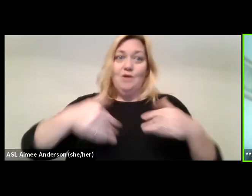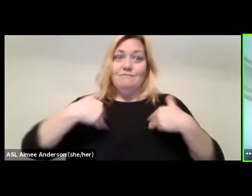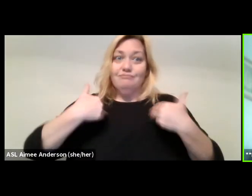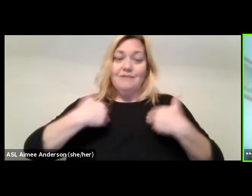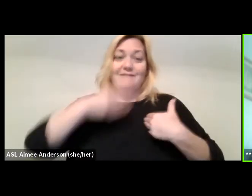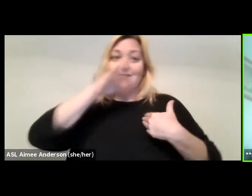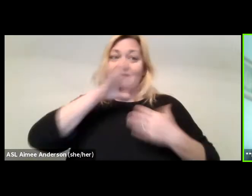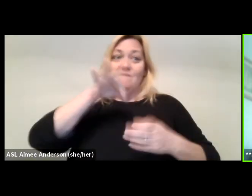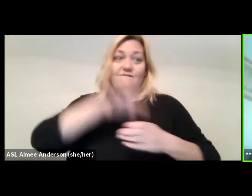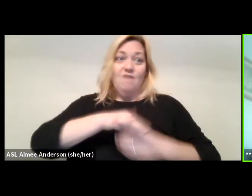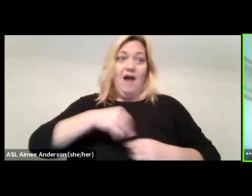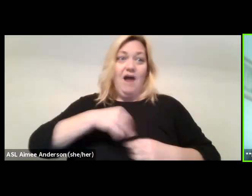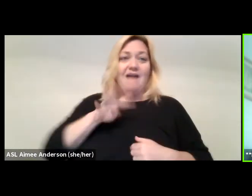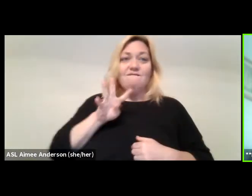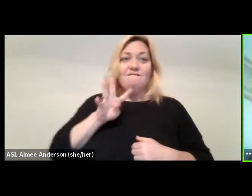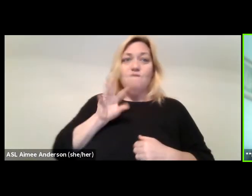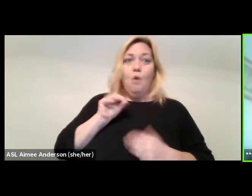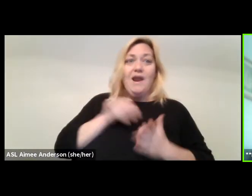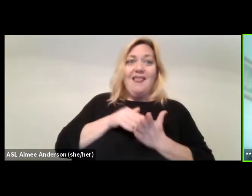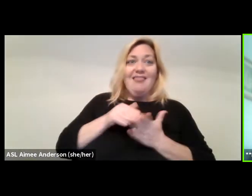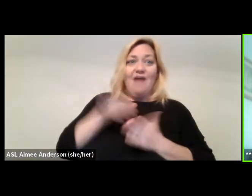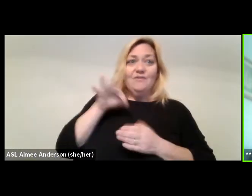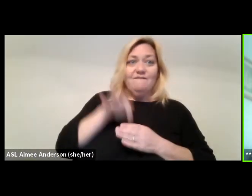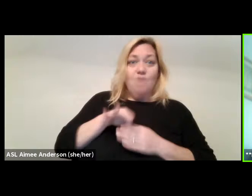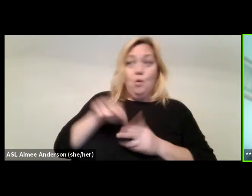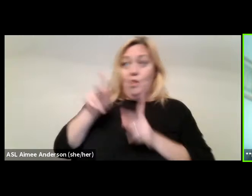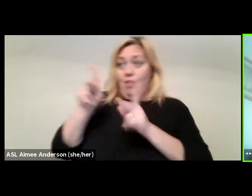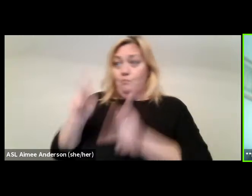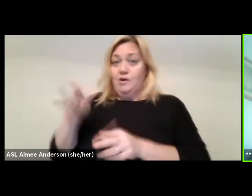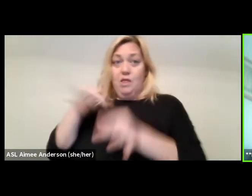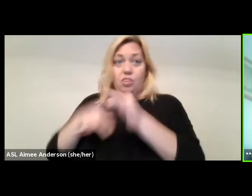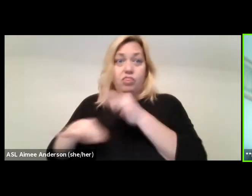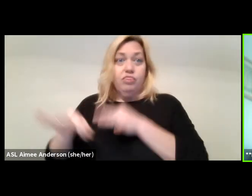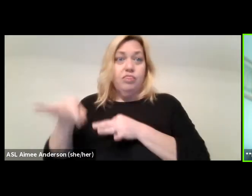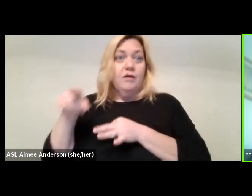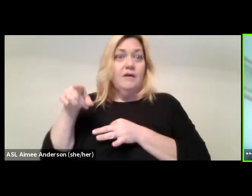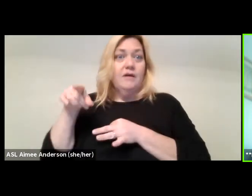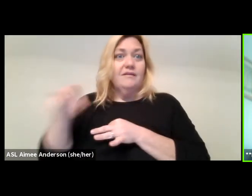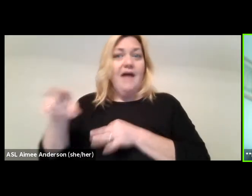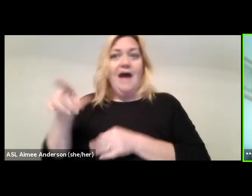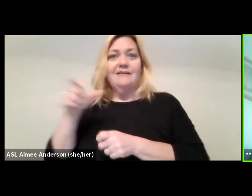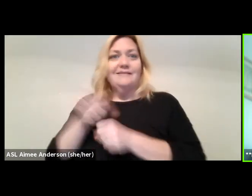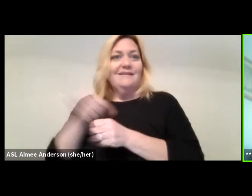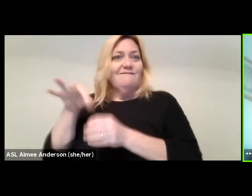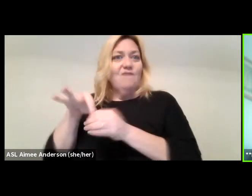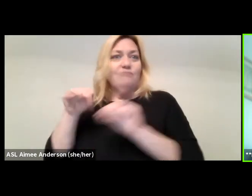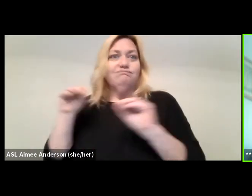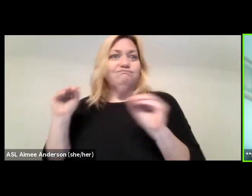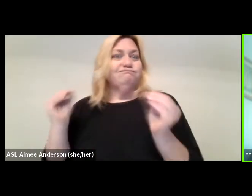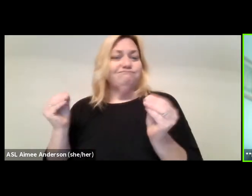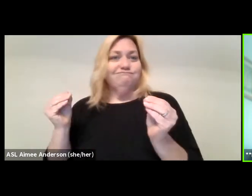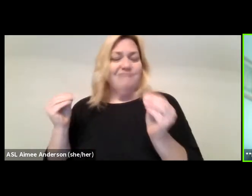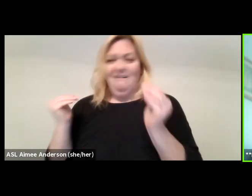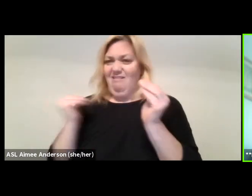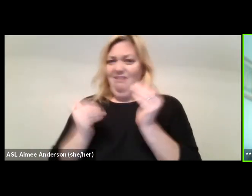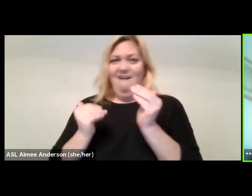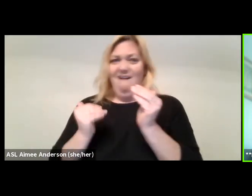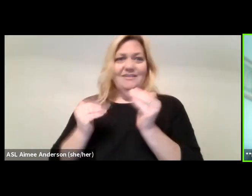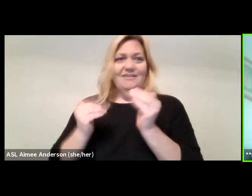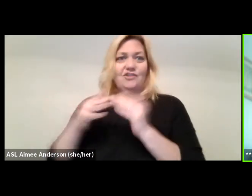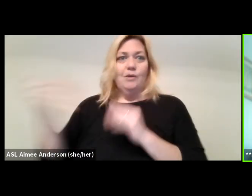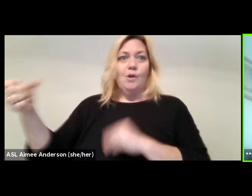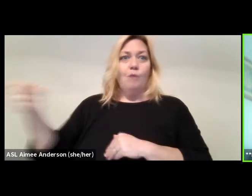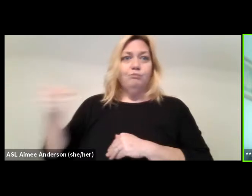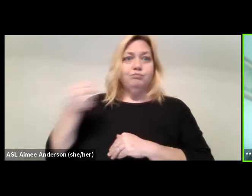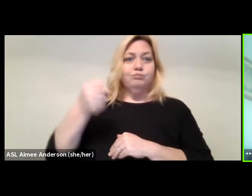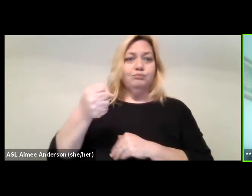got 40,000 votes. The person who took Dina Eichel's place on the legislation committee didn't get any votes. She was appointed to the